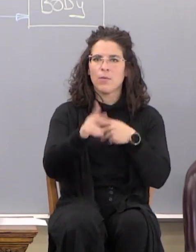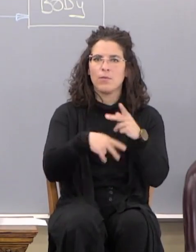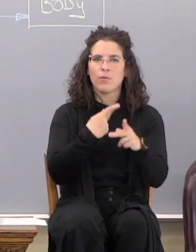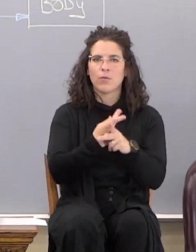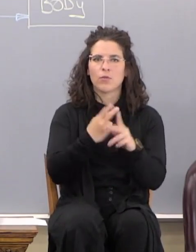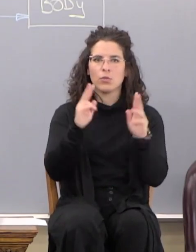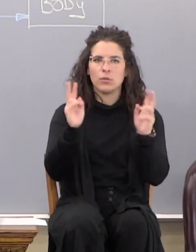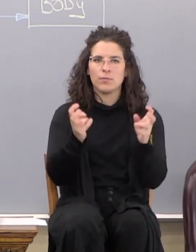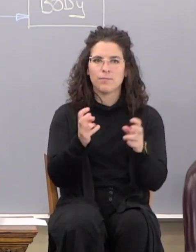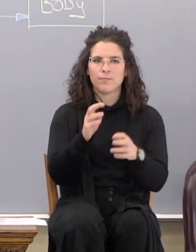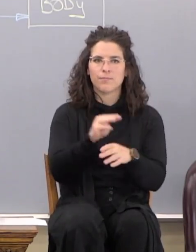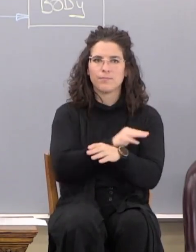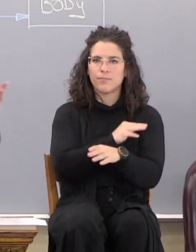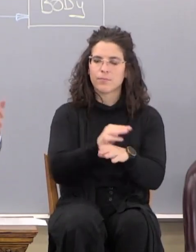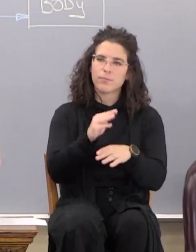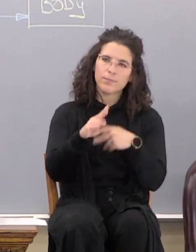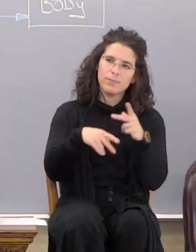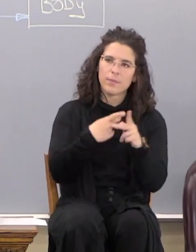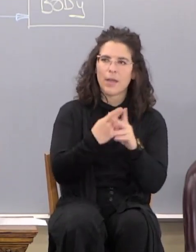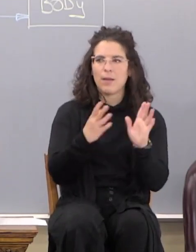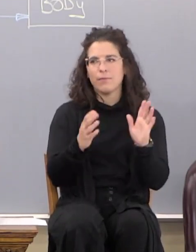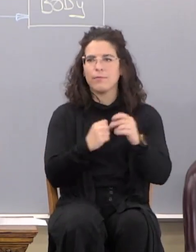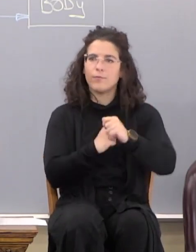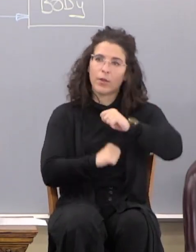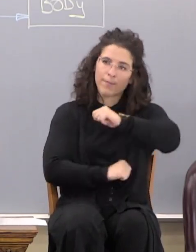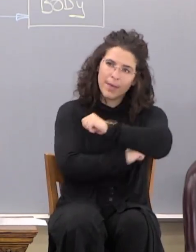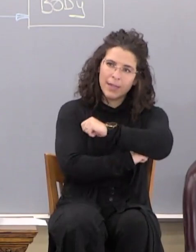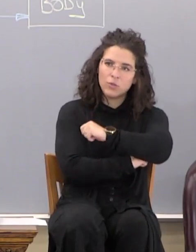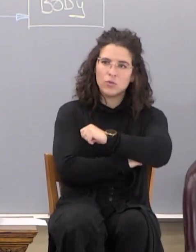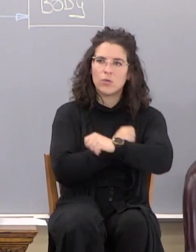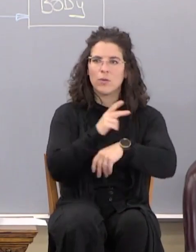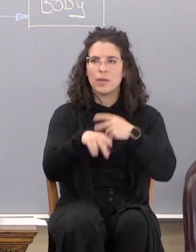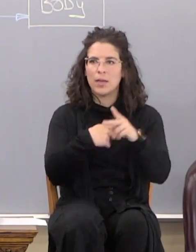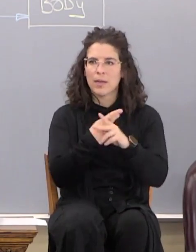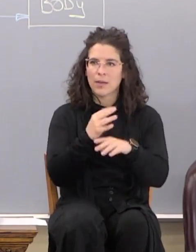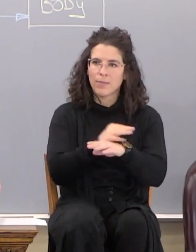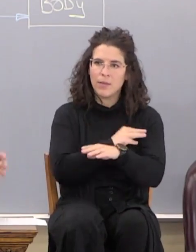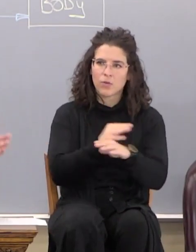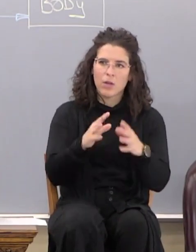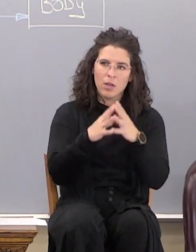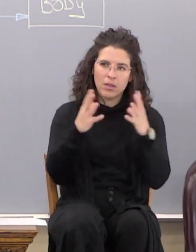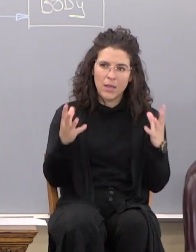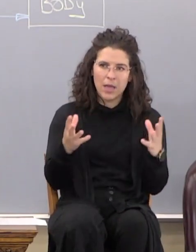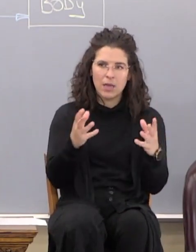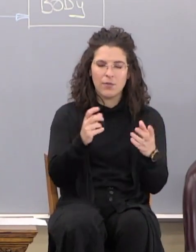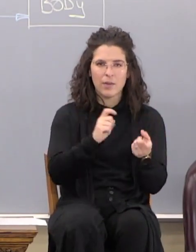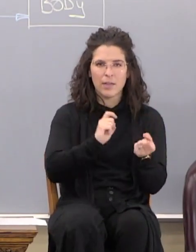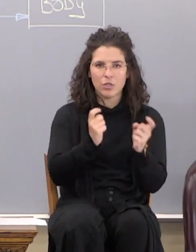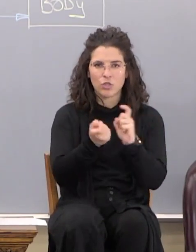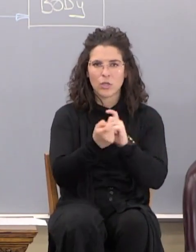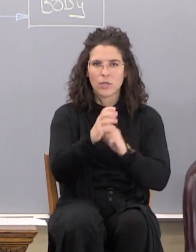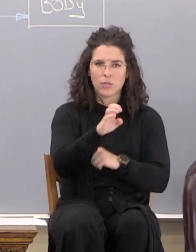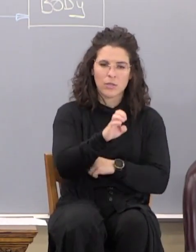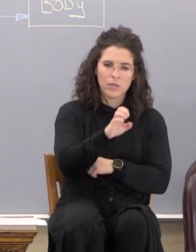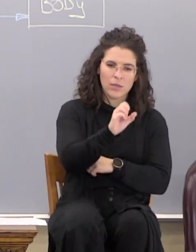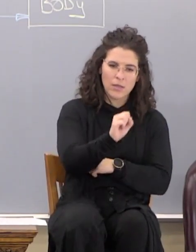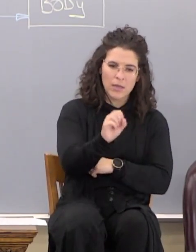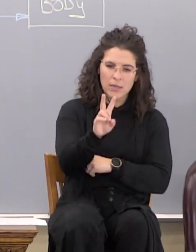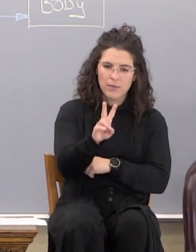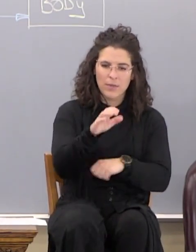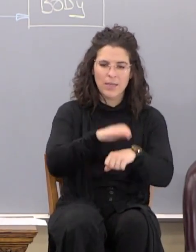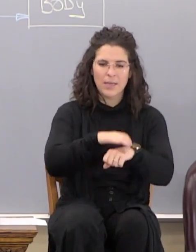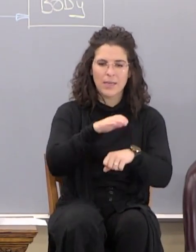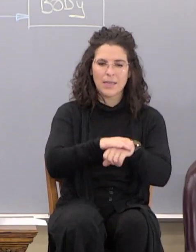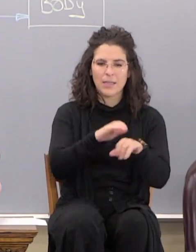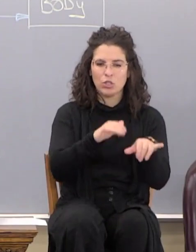Ministries that have always been considered fundamental kind of ministries, a lot of has swapped over to the ESV, the English Standard